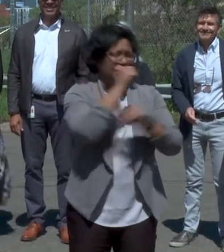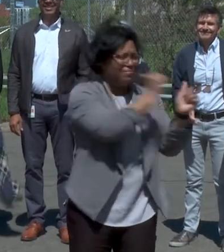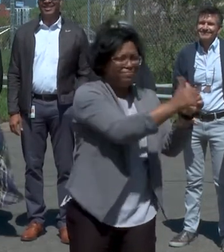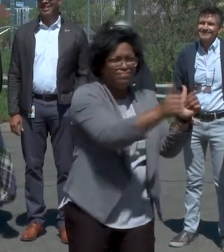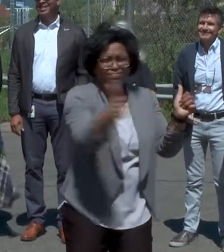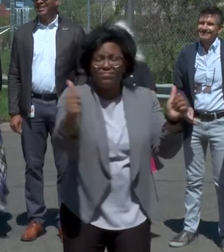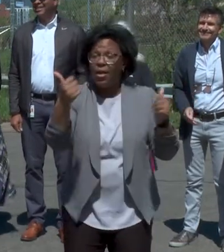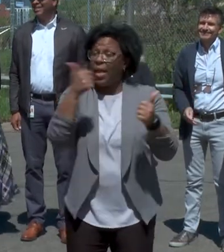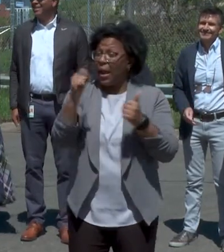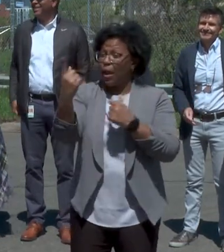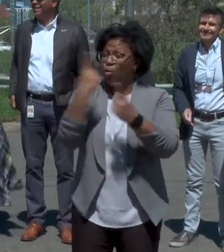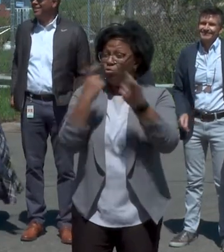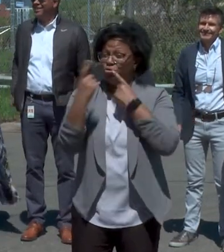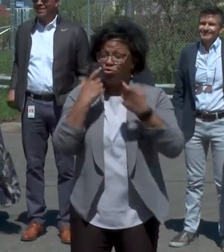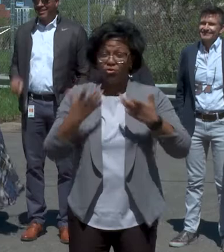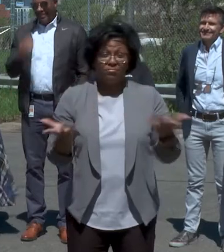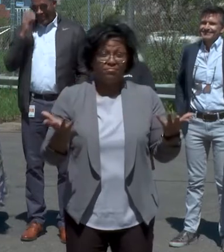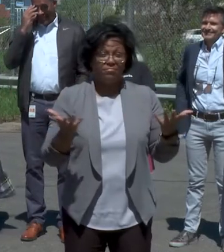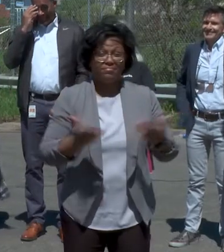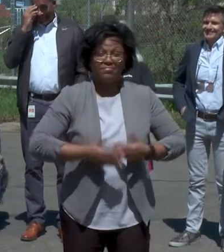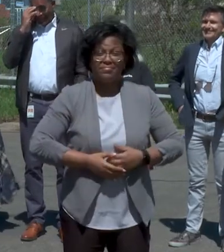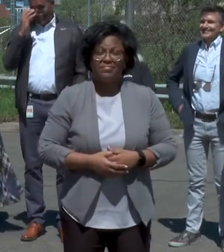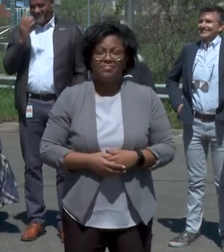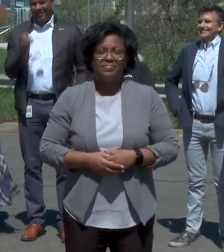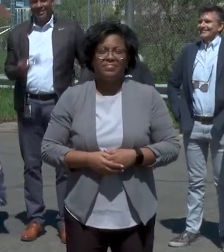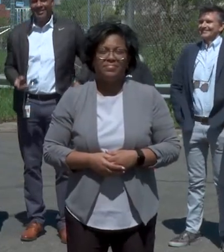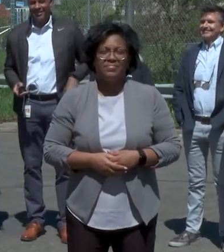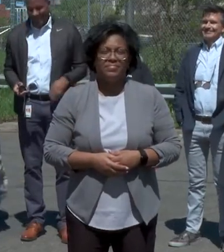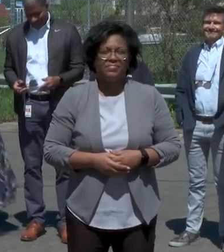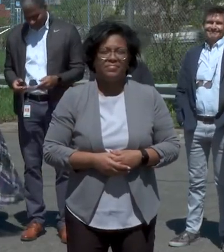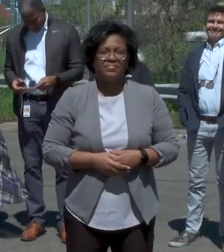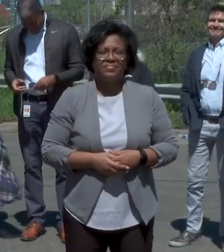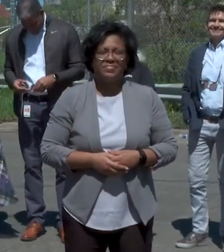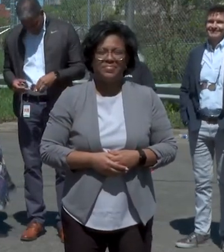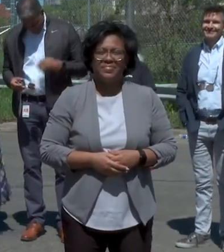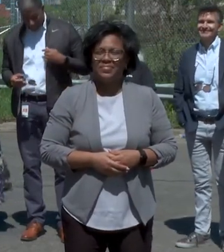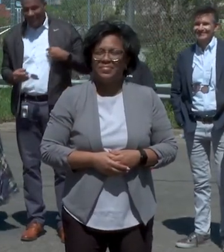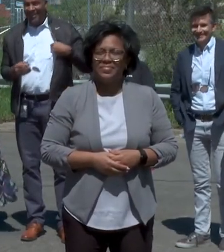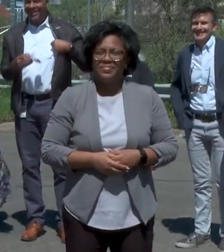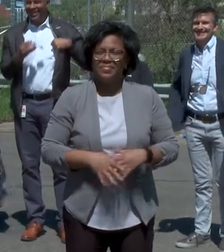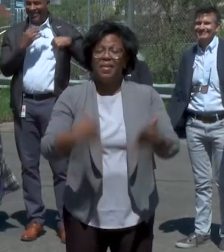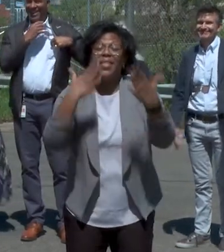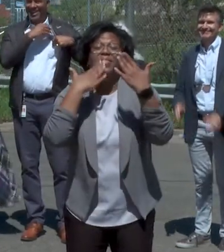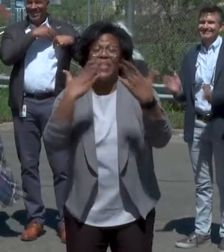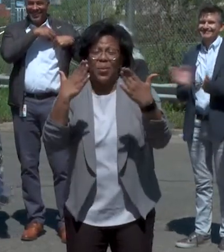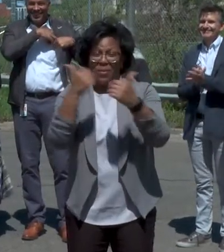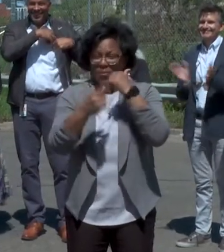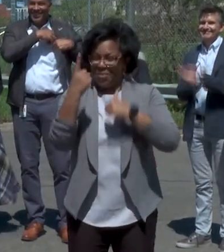Anyone? All right. Thank you, everybody.